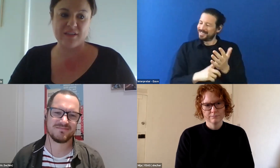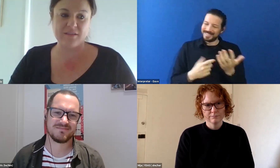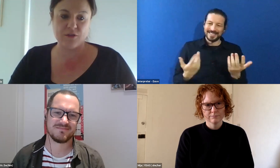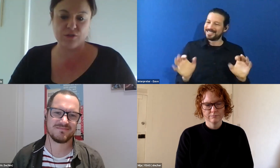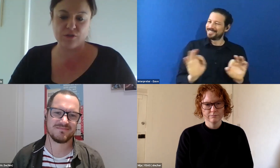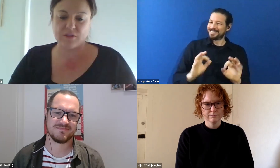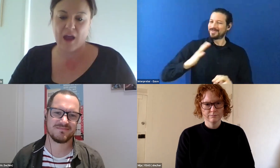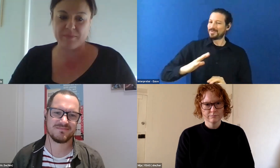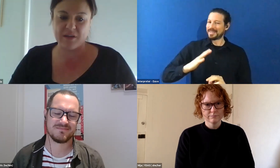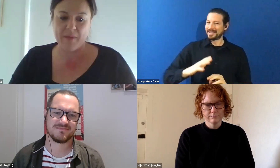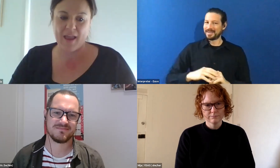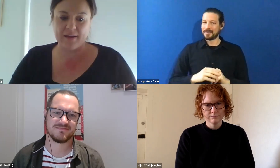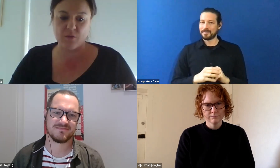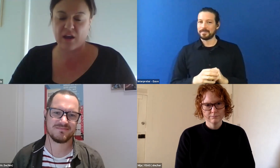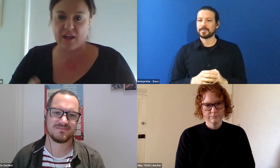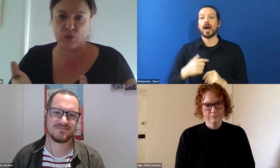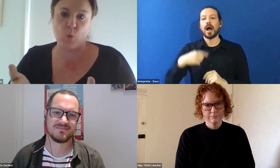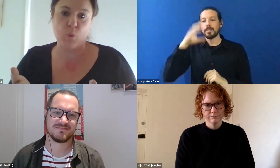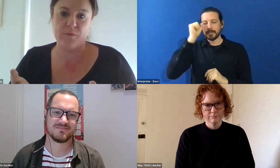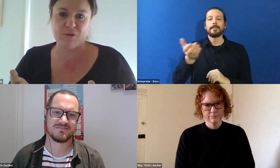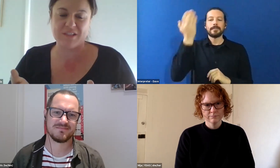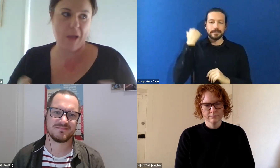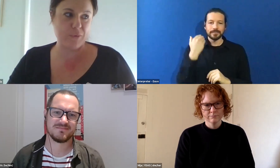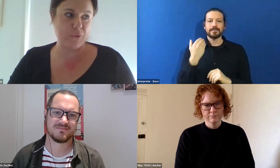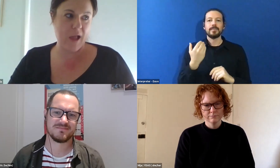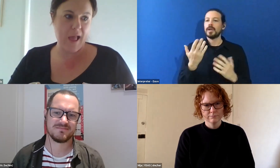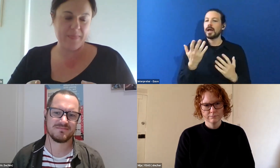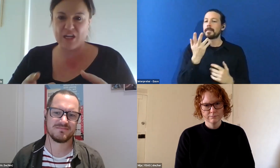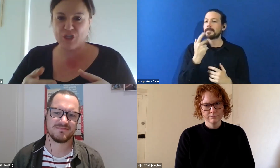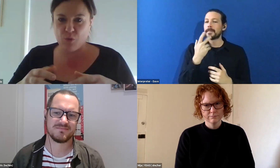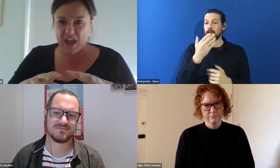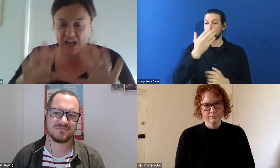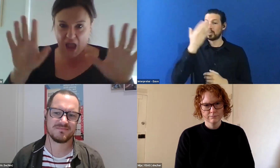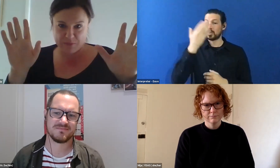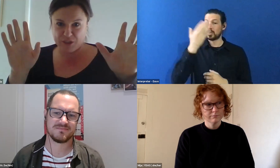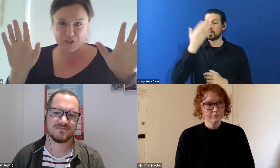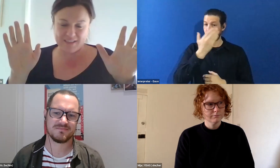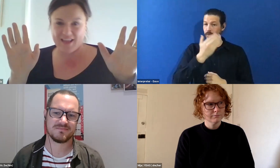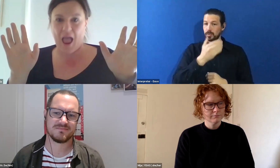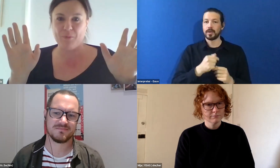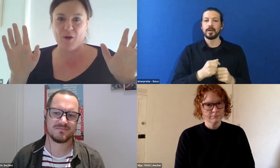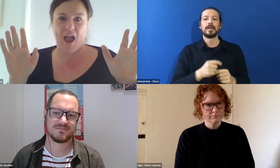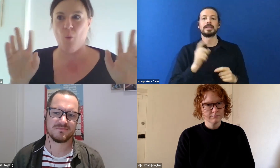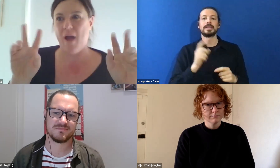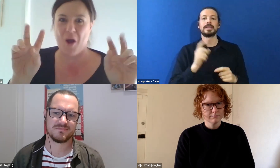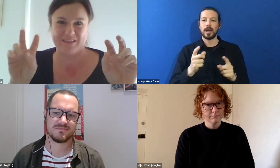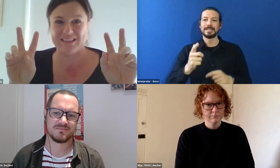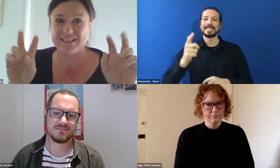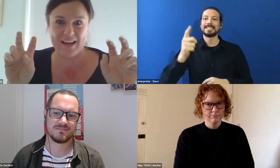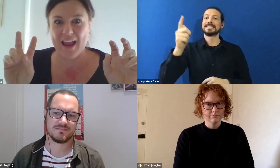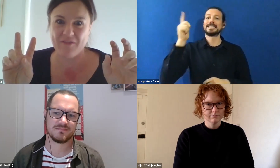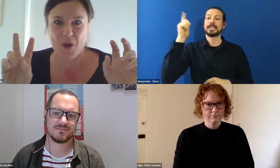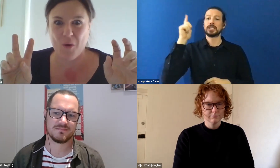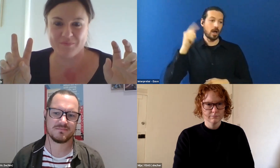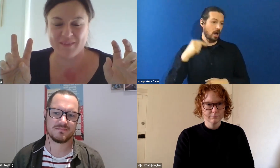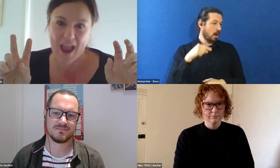worst things that used to happen to me is at school, for example, the teacher would make an absolute example of how well I was